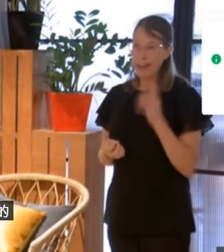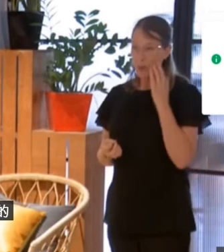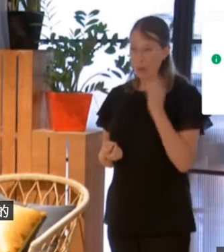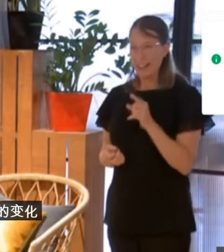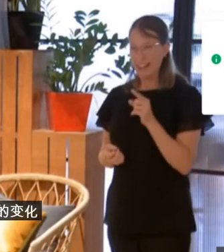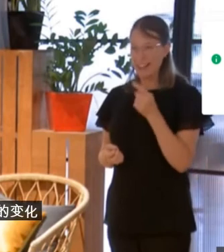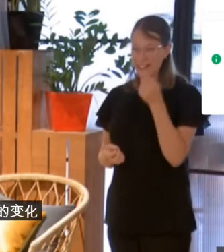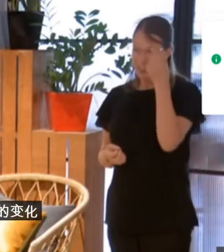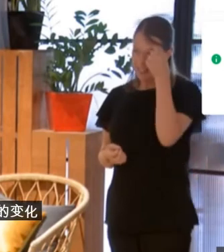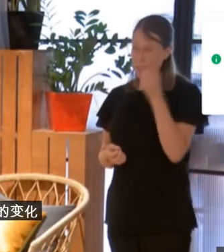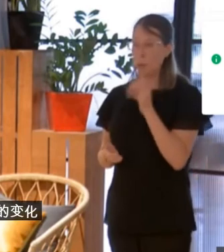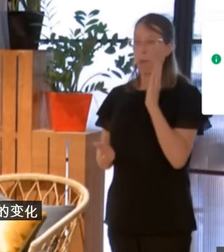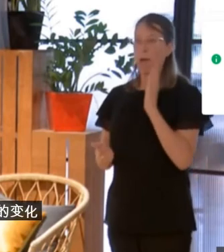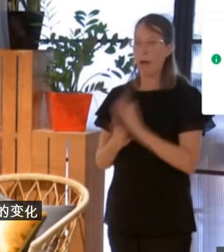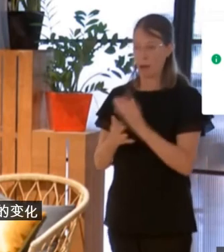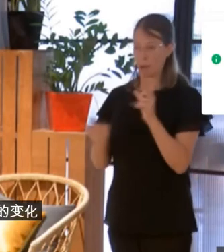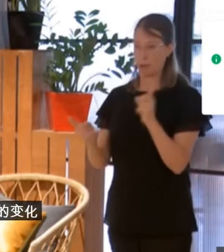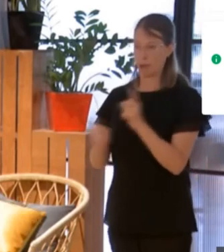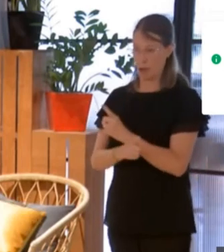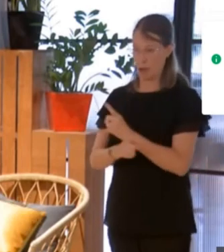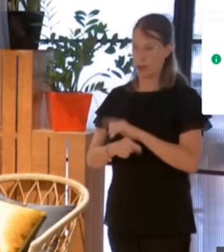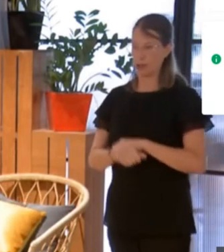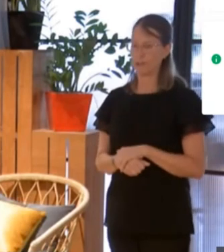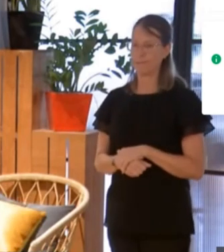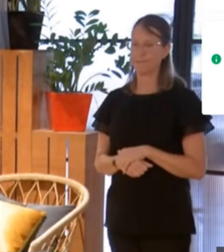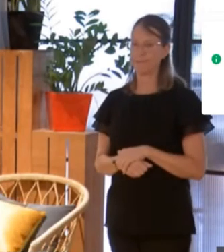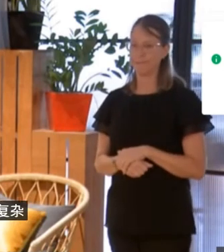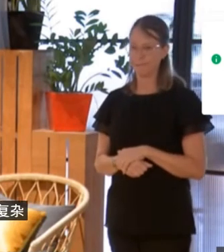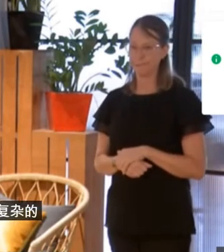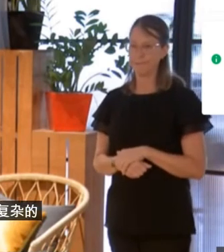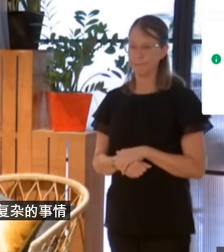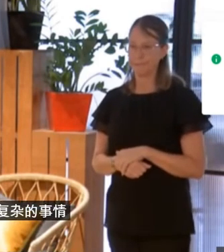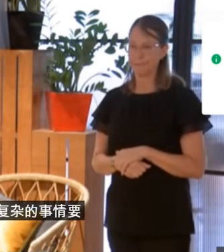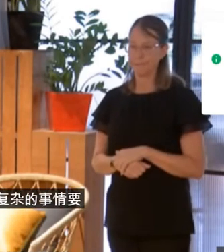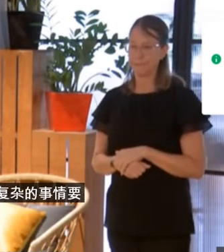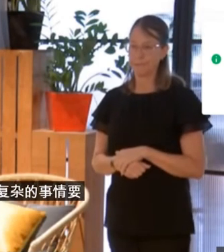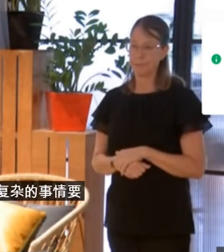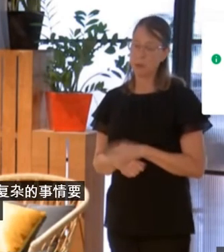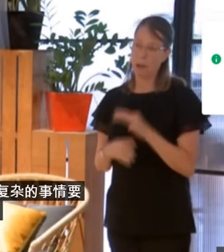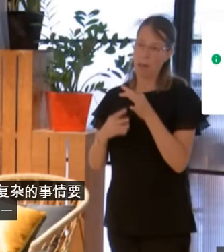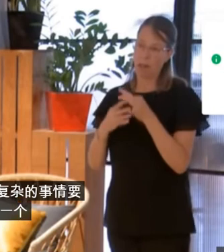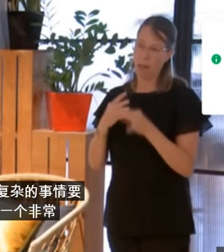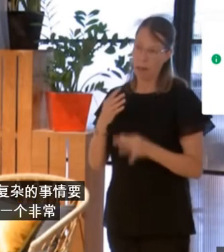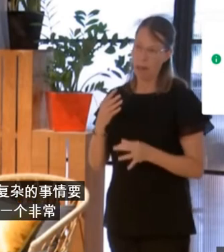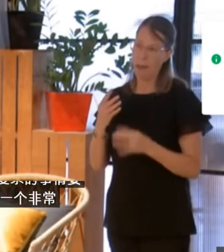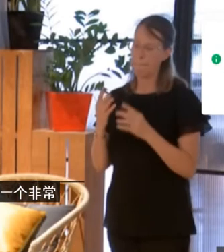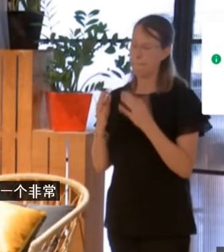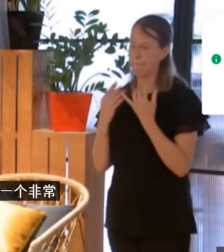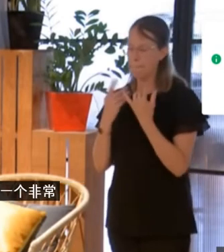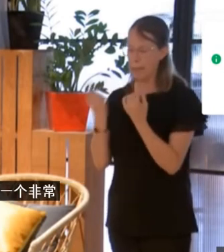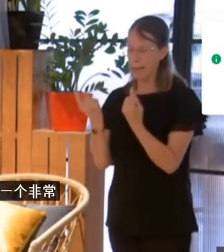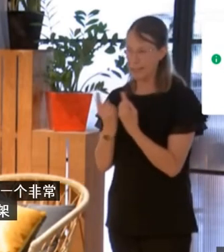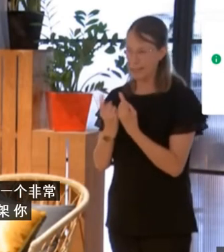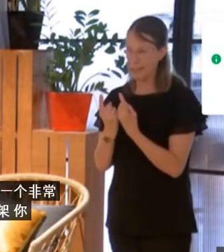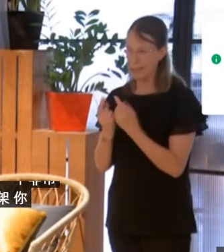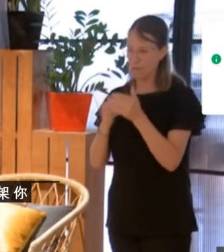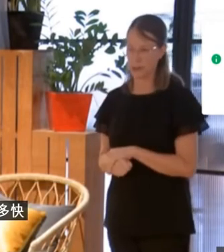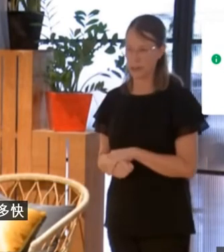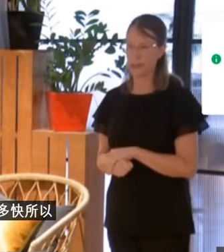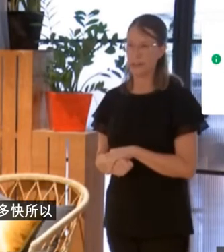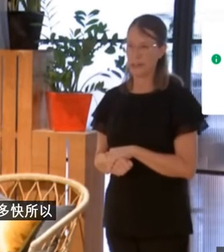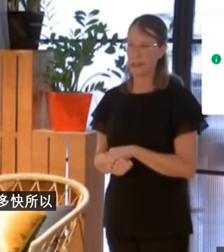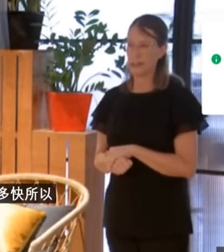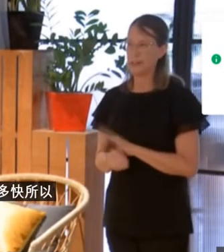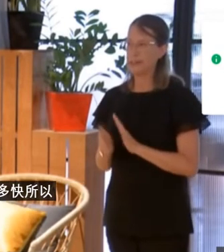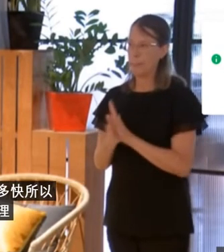actual change as a result of the work? So we have a complex set of things to deal with. We're dealing with a very tight time frame for budget. You know better